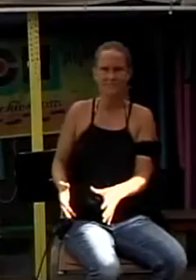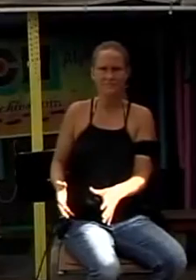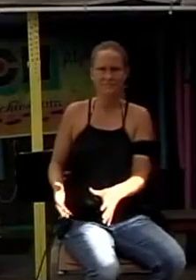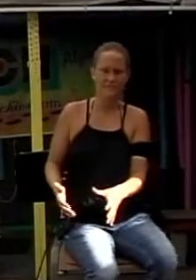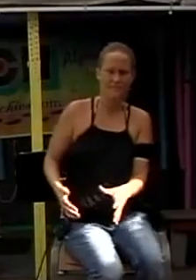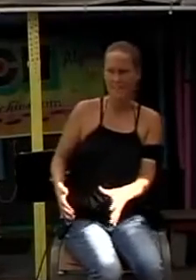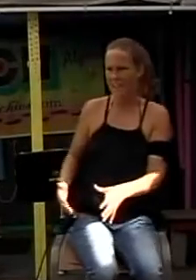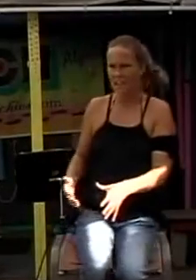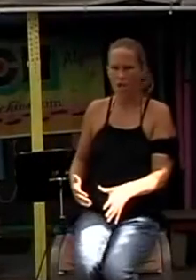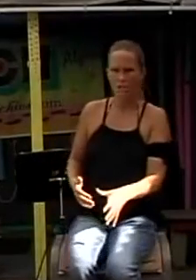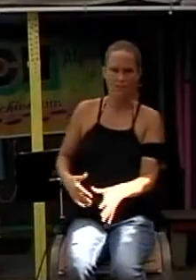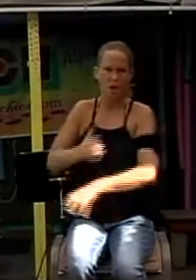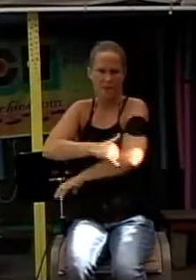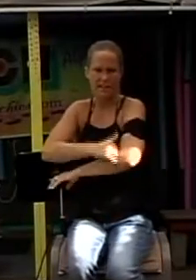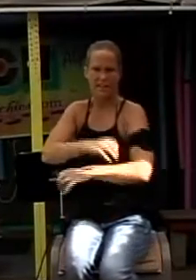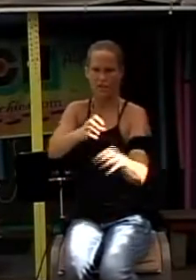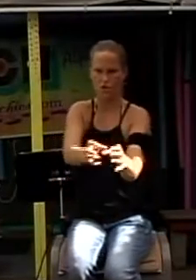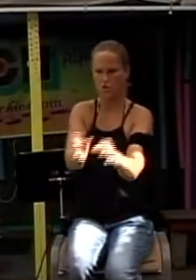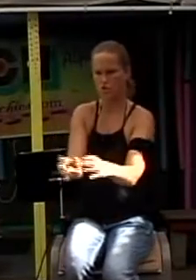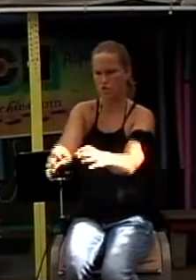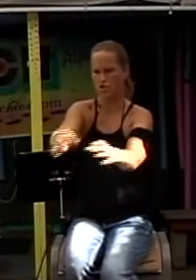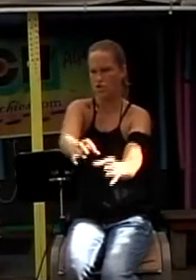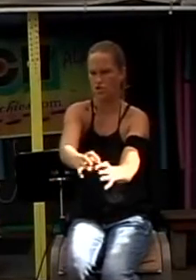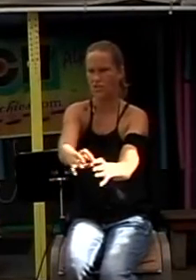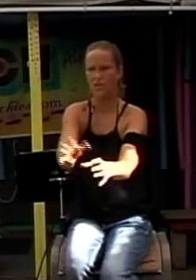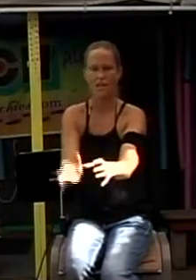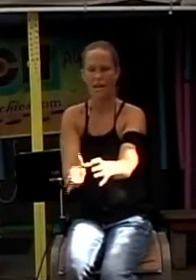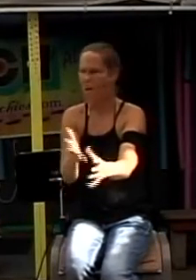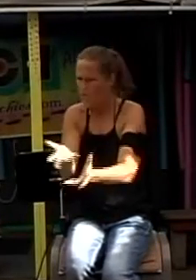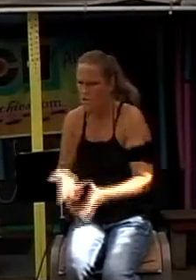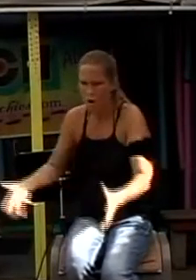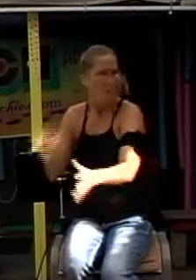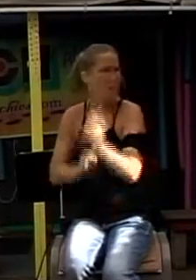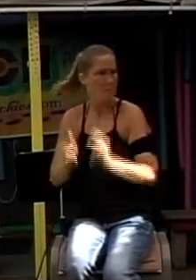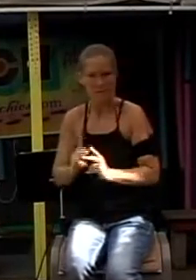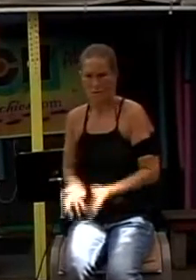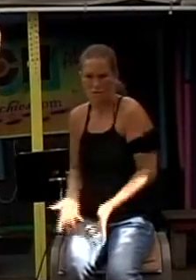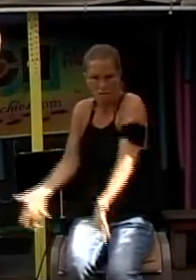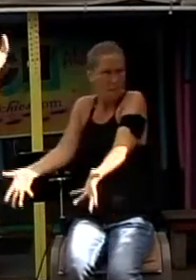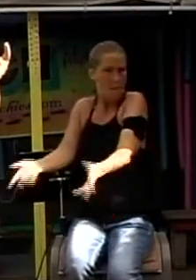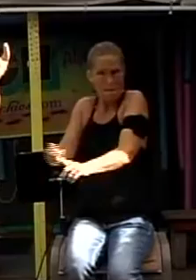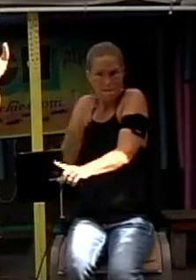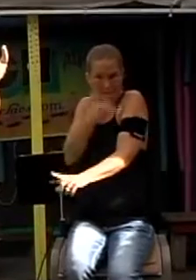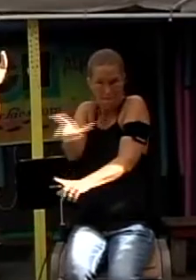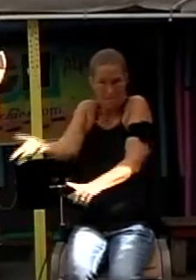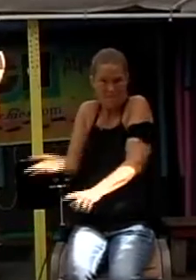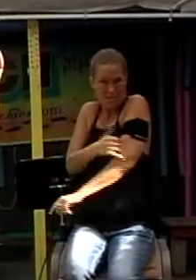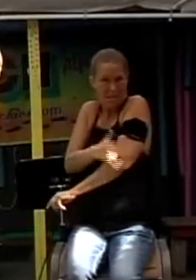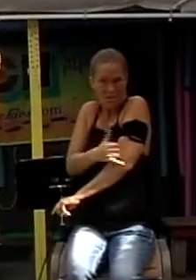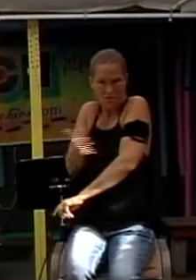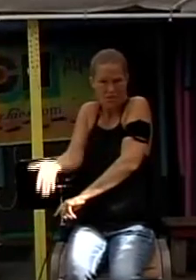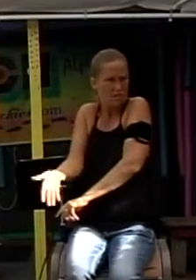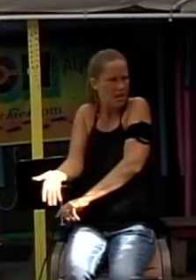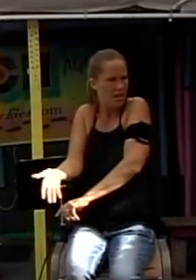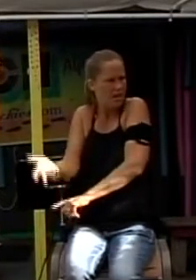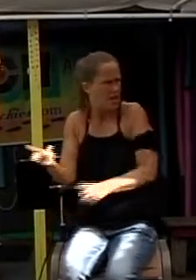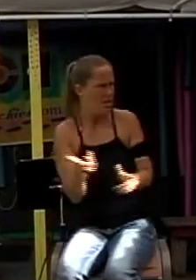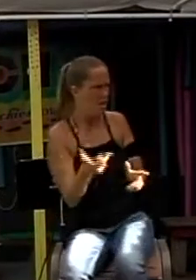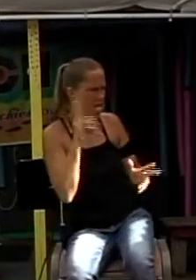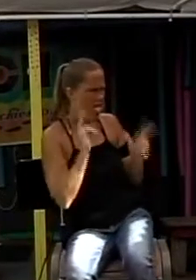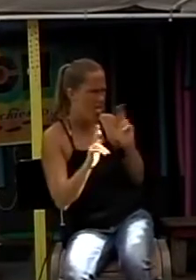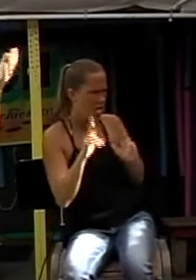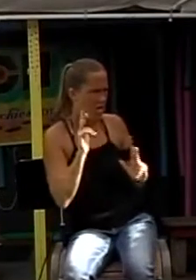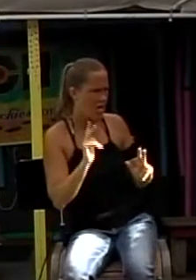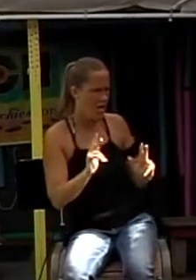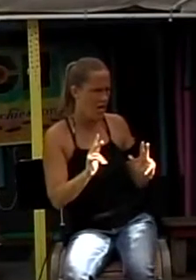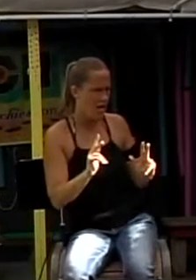Middle Eastern countries. And they're listening to these men from Galilee who spoke one language, yet they're speaking